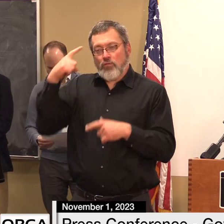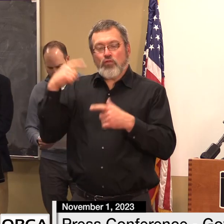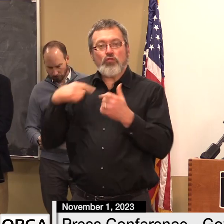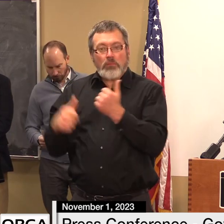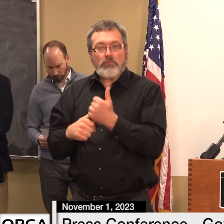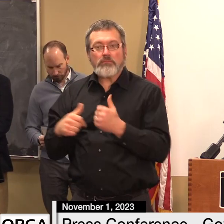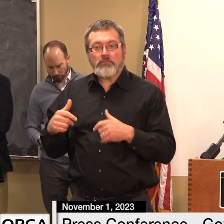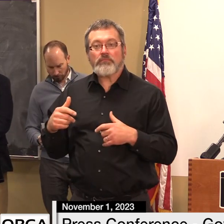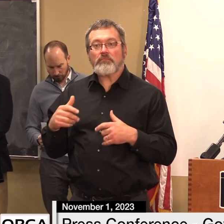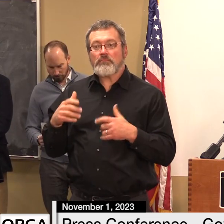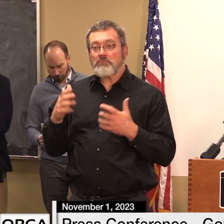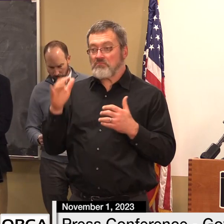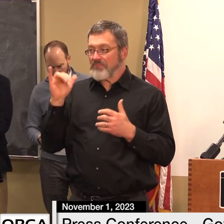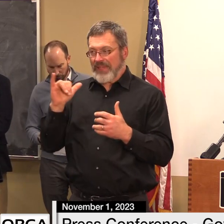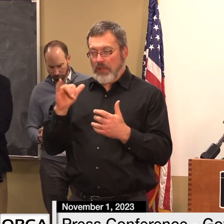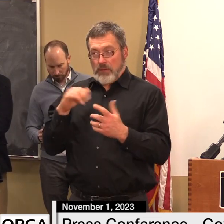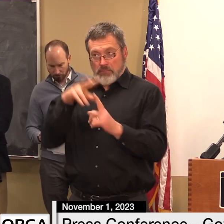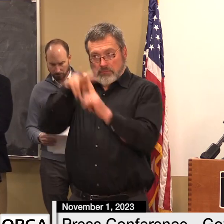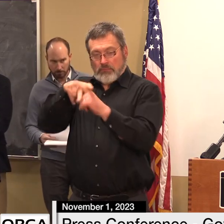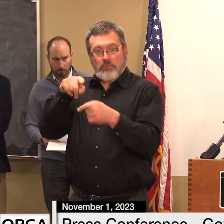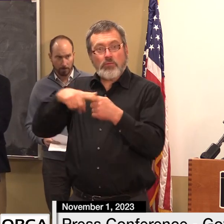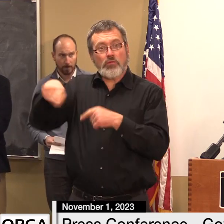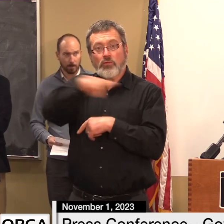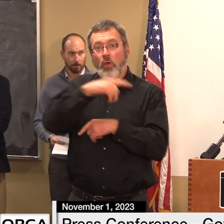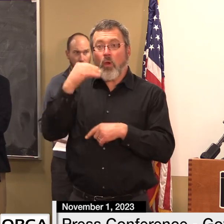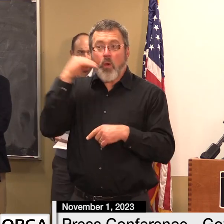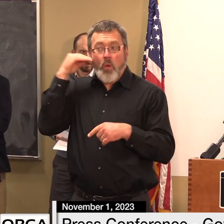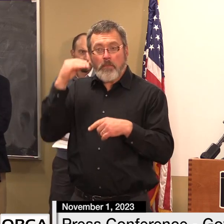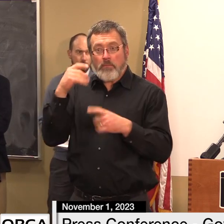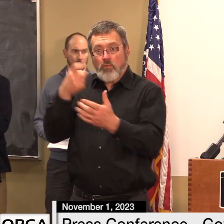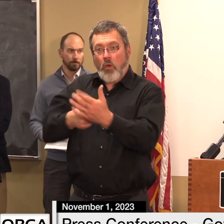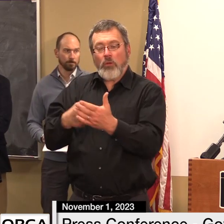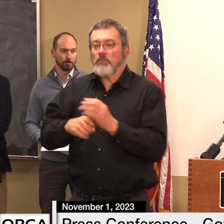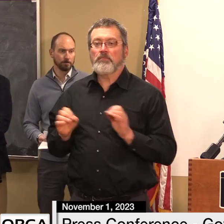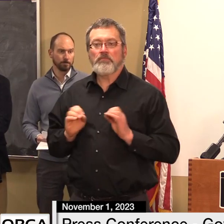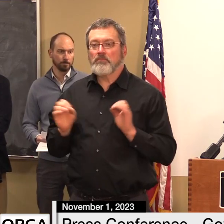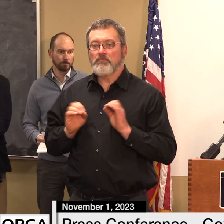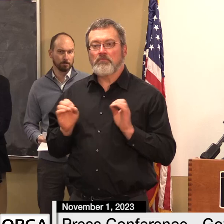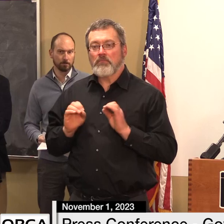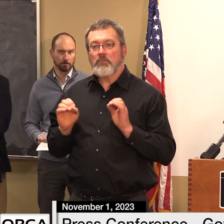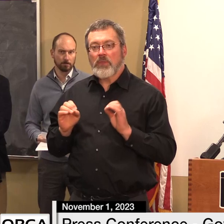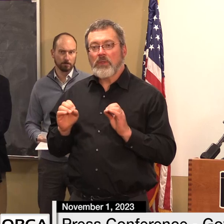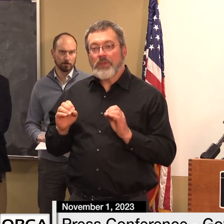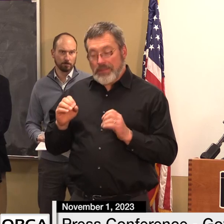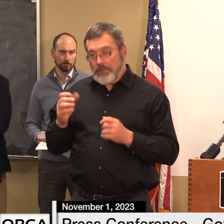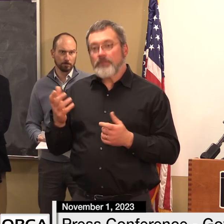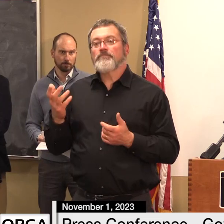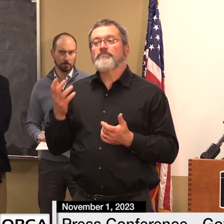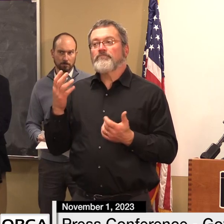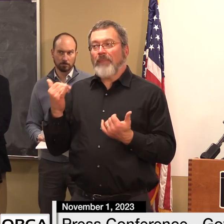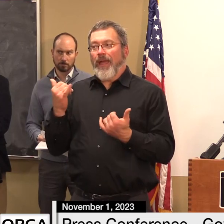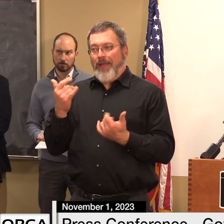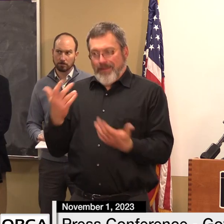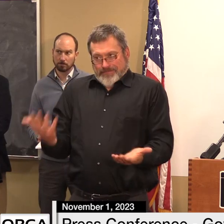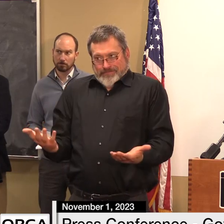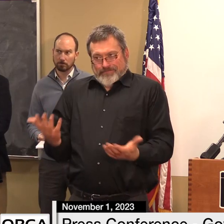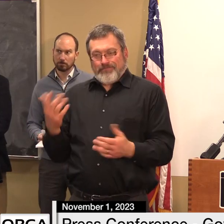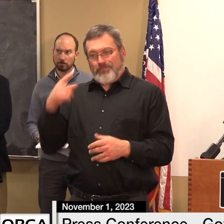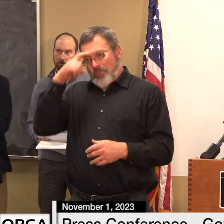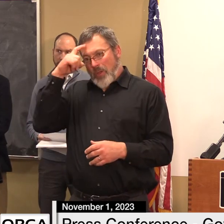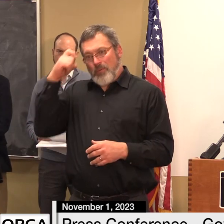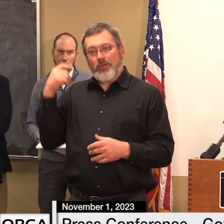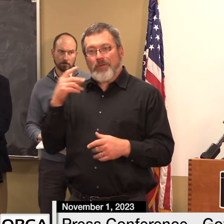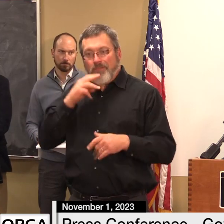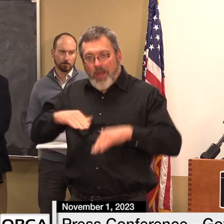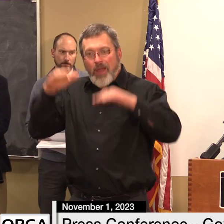cost to the owners. So after this year's flooding, we saw the need again, unfortunately, because it can cost thousands